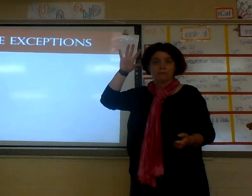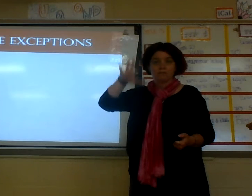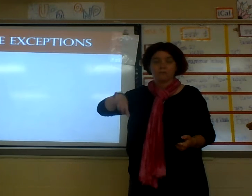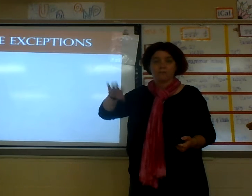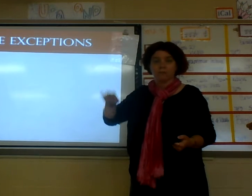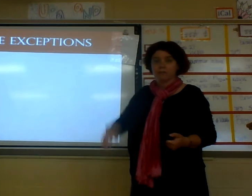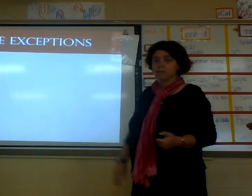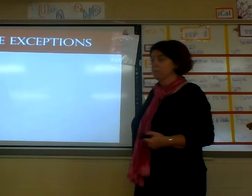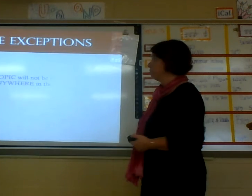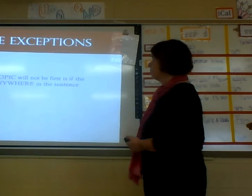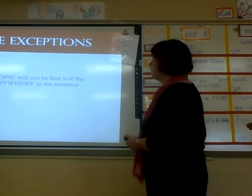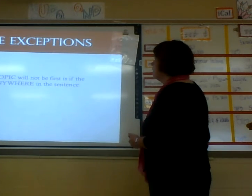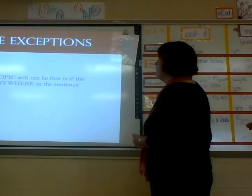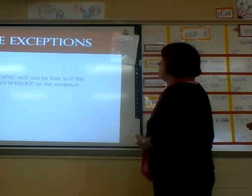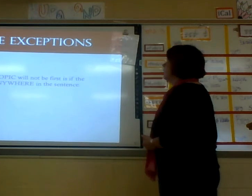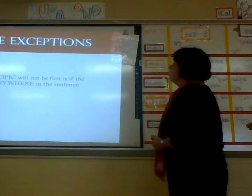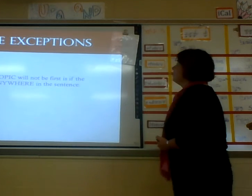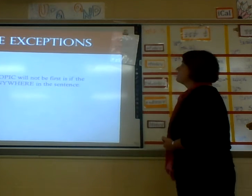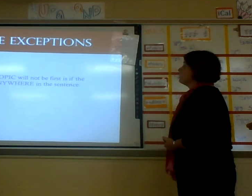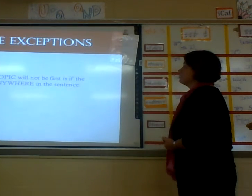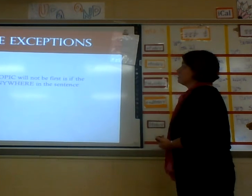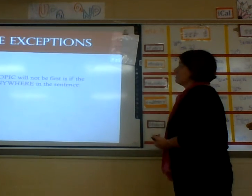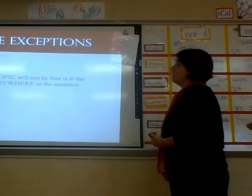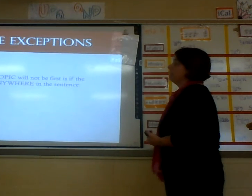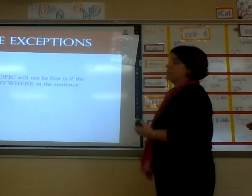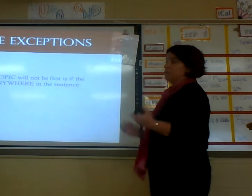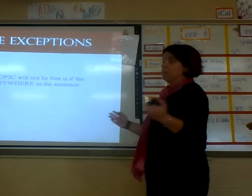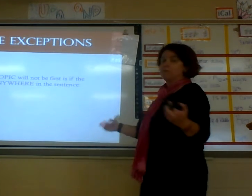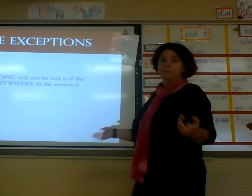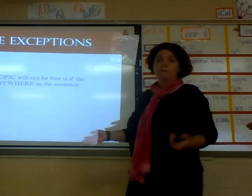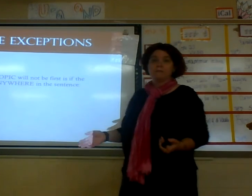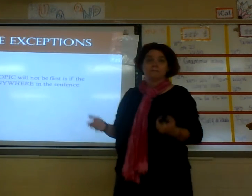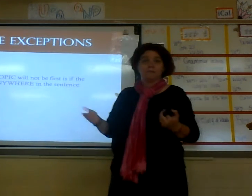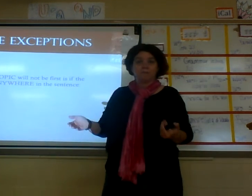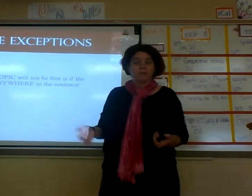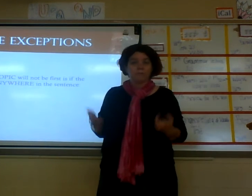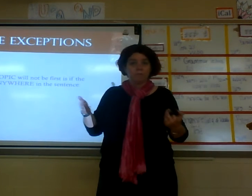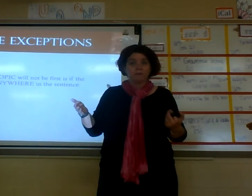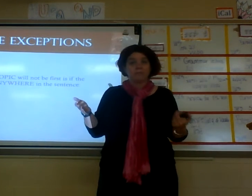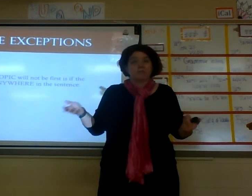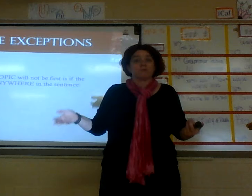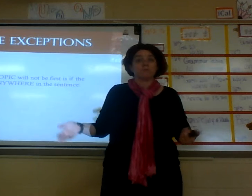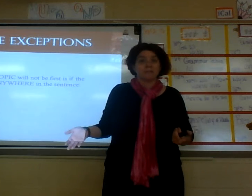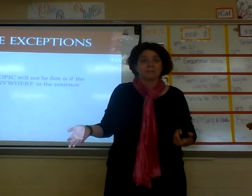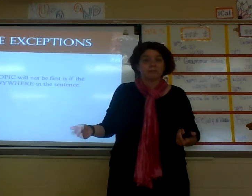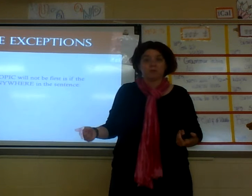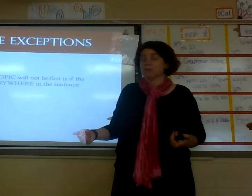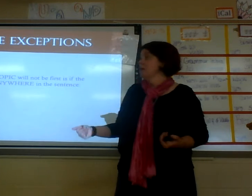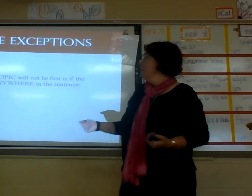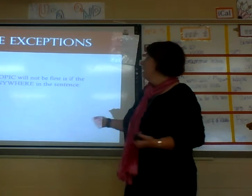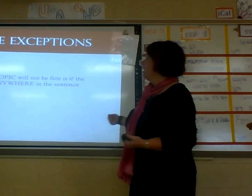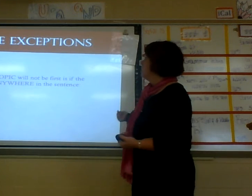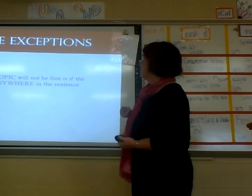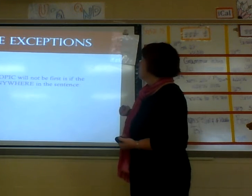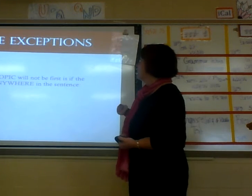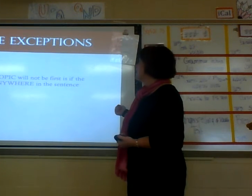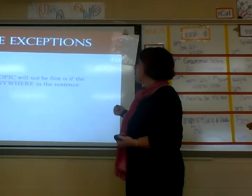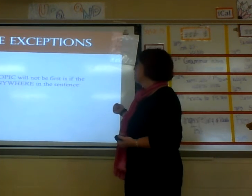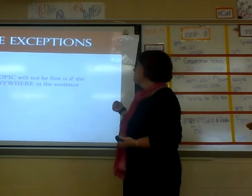this is all linked to. The exceptions. With every piece of every grammar, with everything, there's always an exception. The only time the